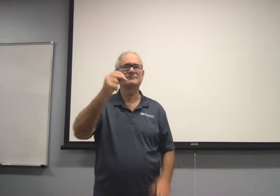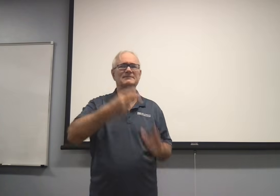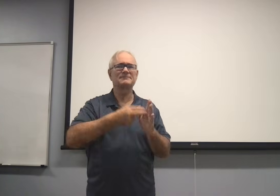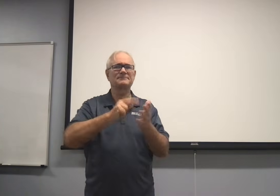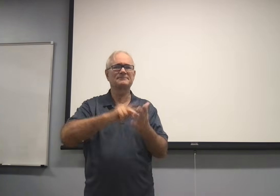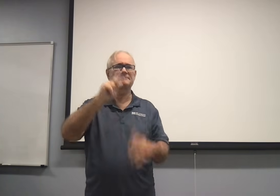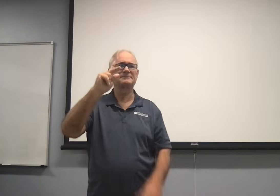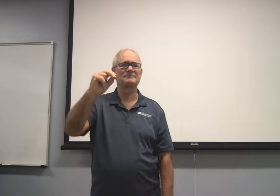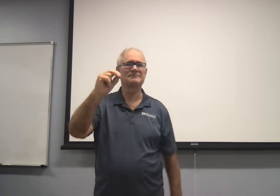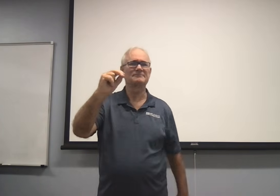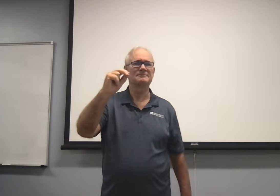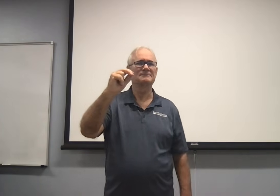There's also K-O.